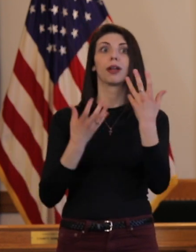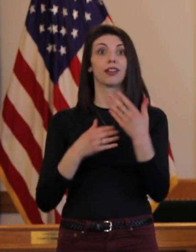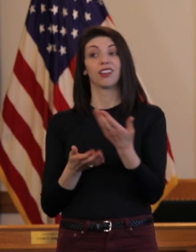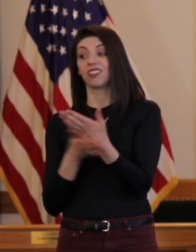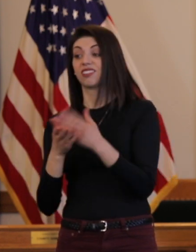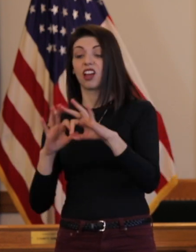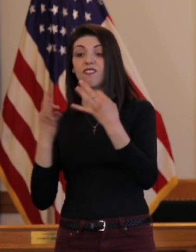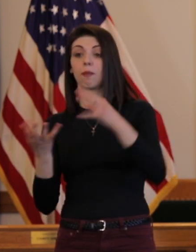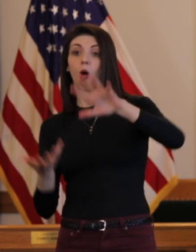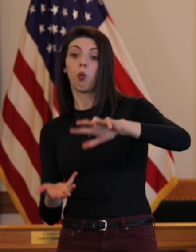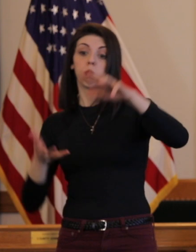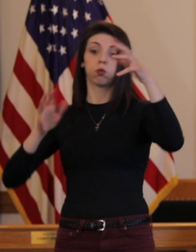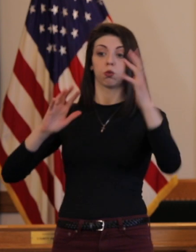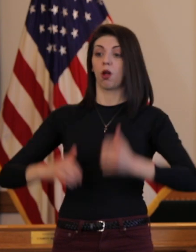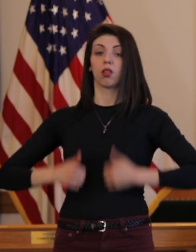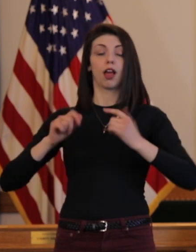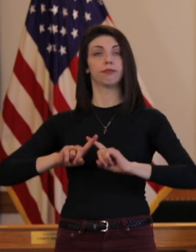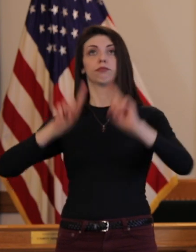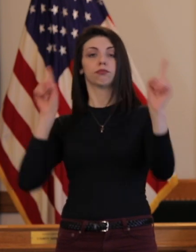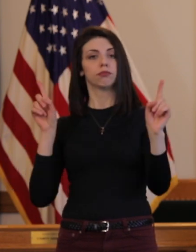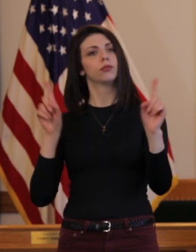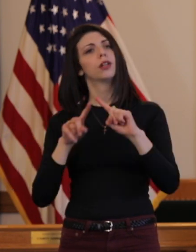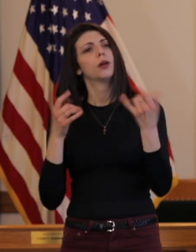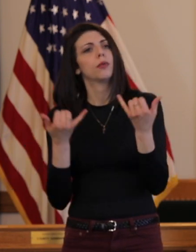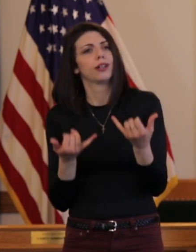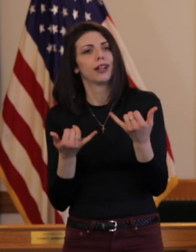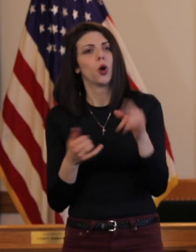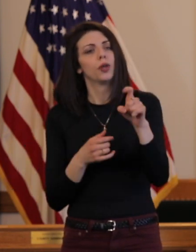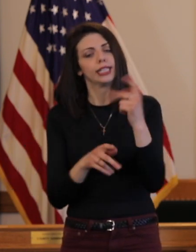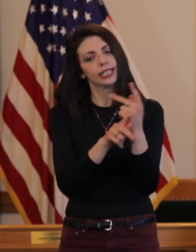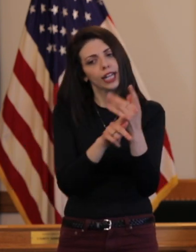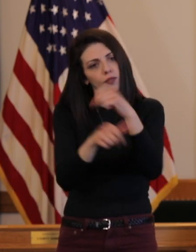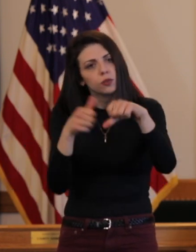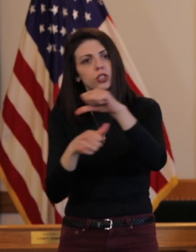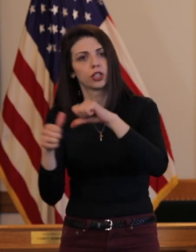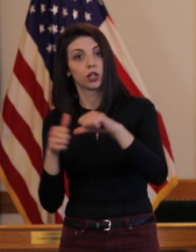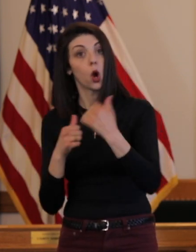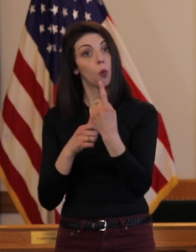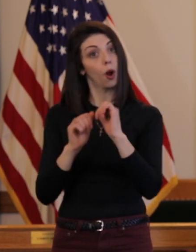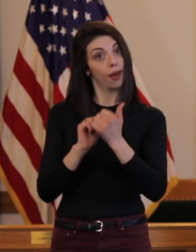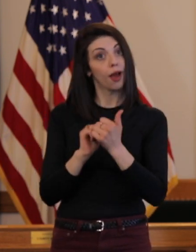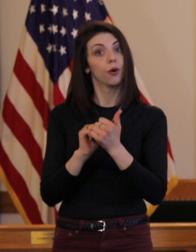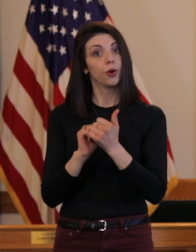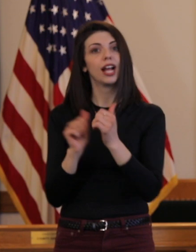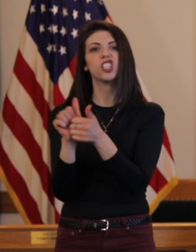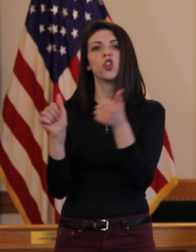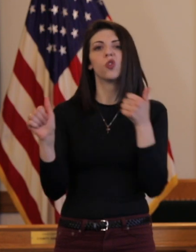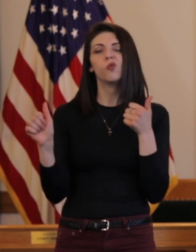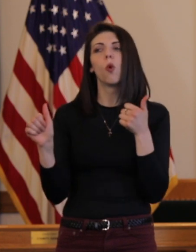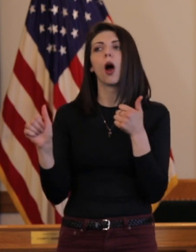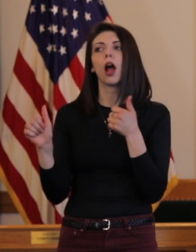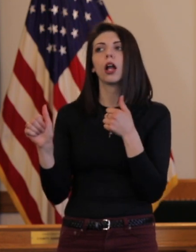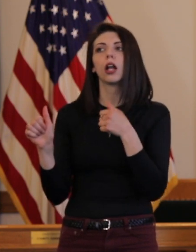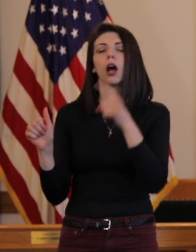turned upside down. This is a time when we need to be looking out for one another. One way we can do that is to avoid repeating